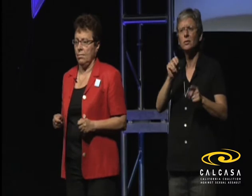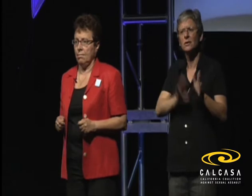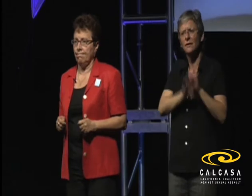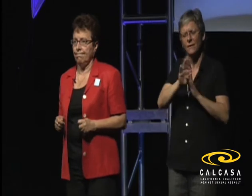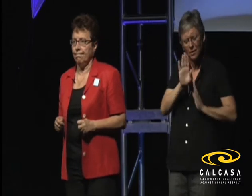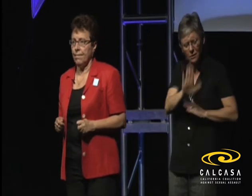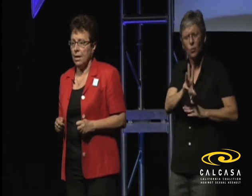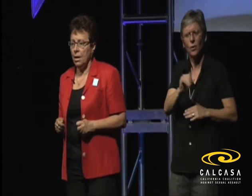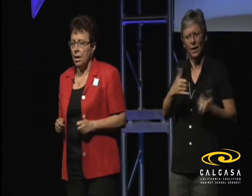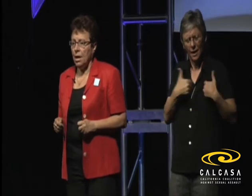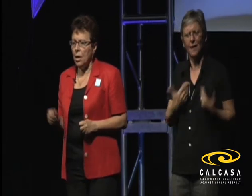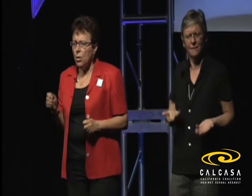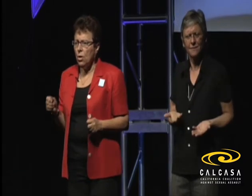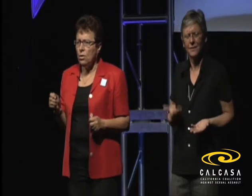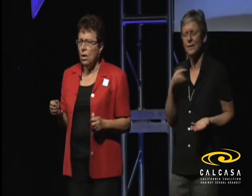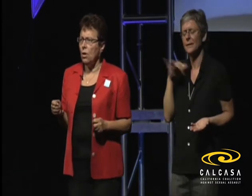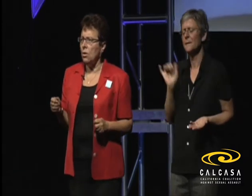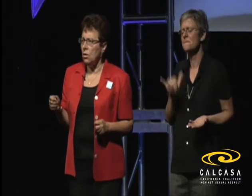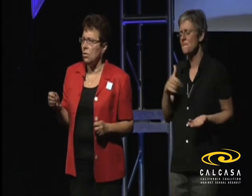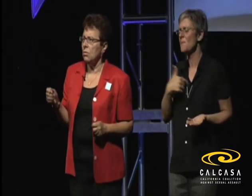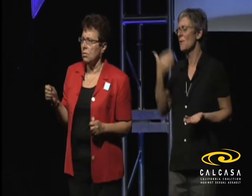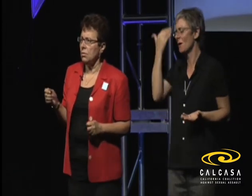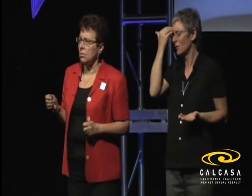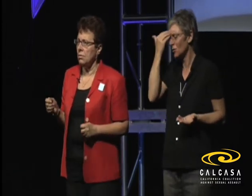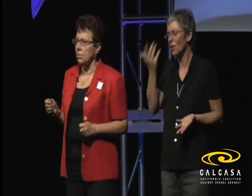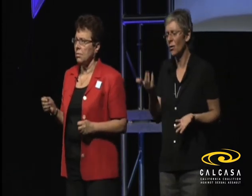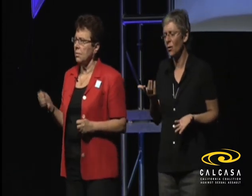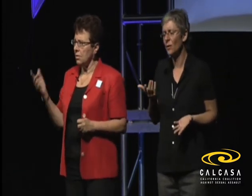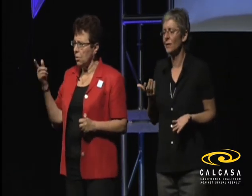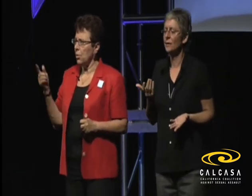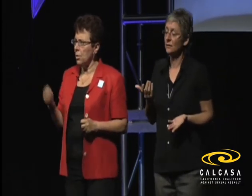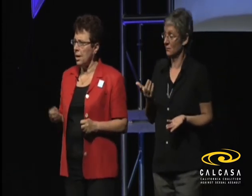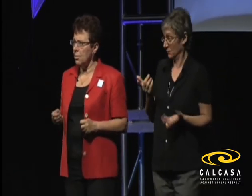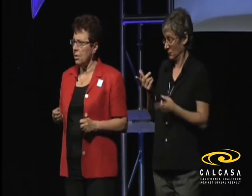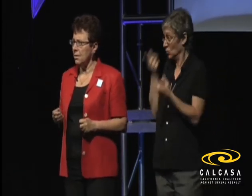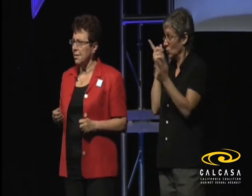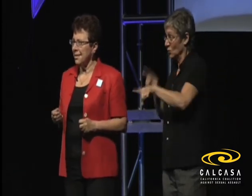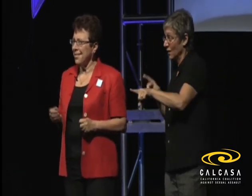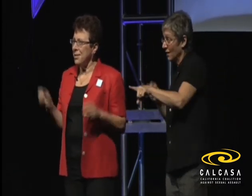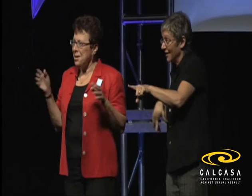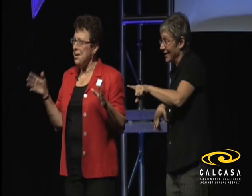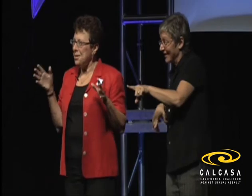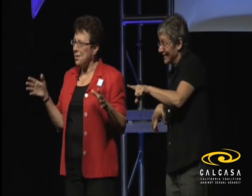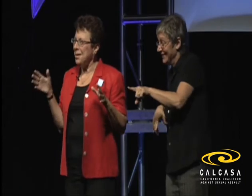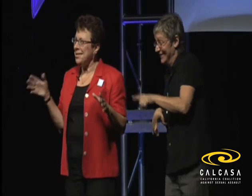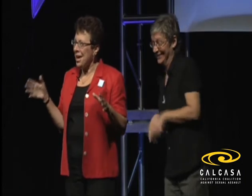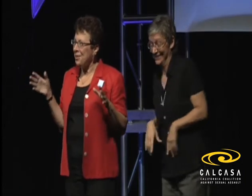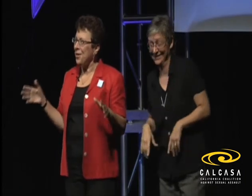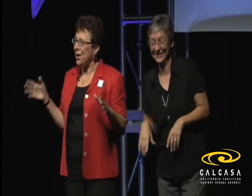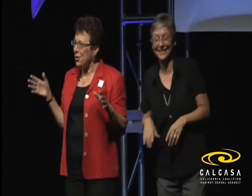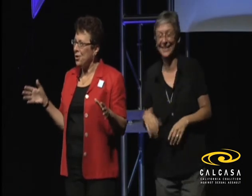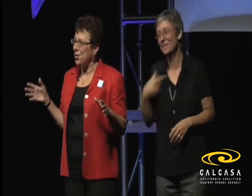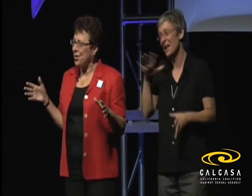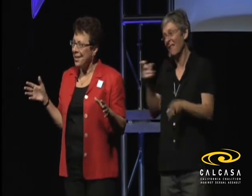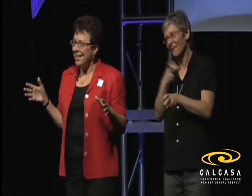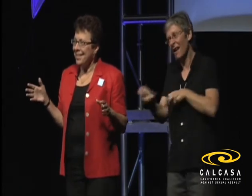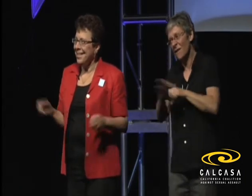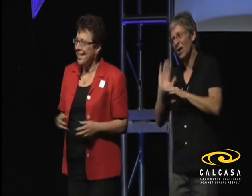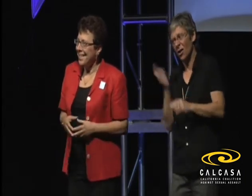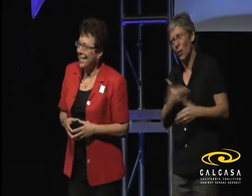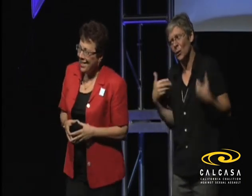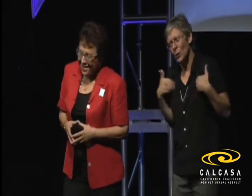way. And we all know, you agree with that one? We were a little tough on our youth.